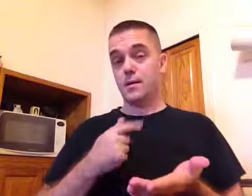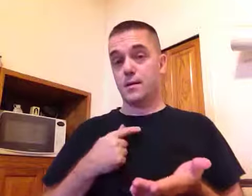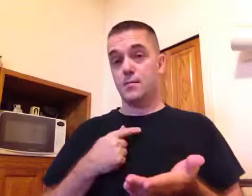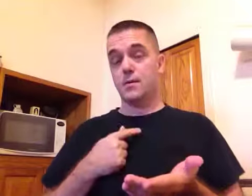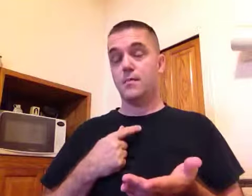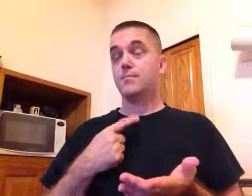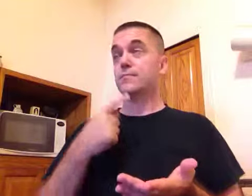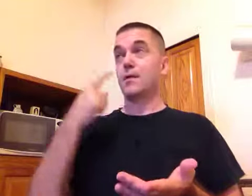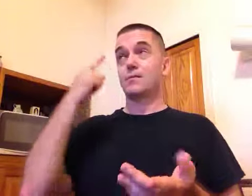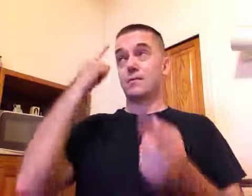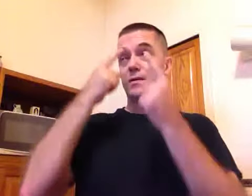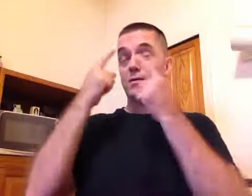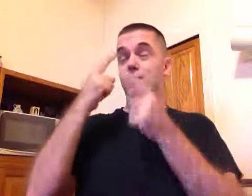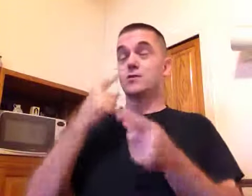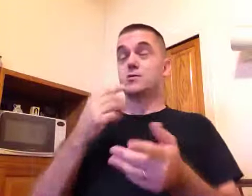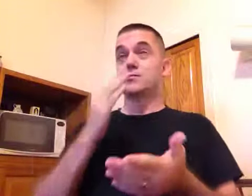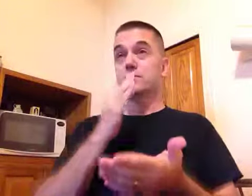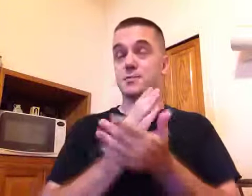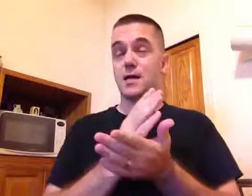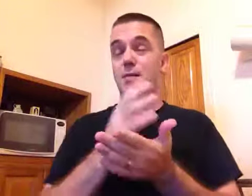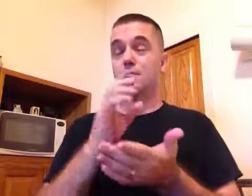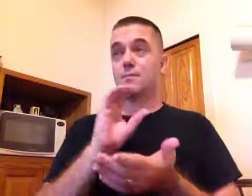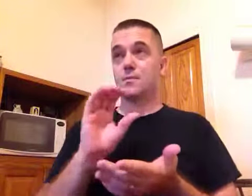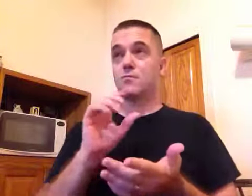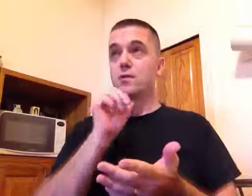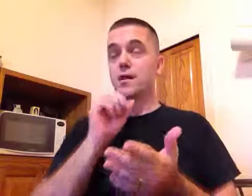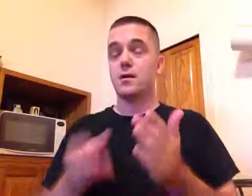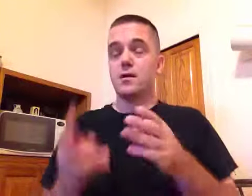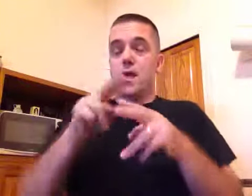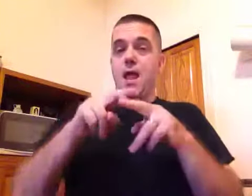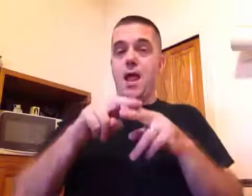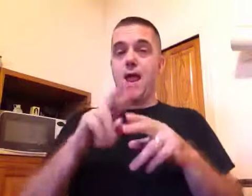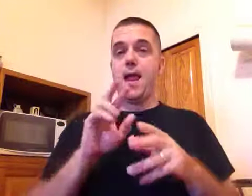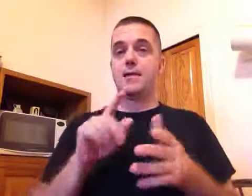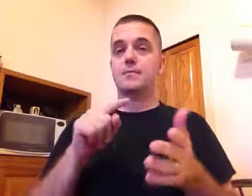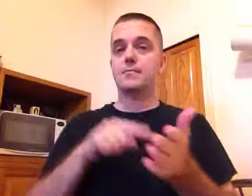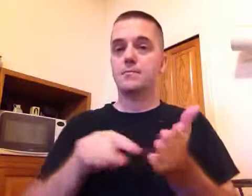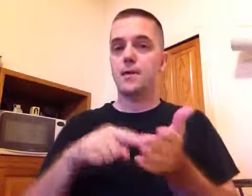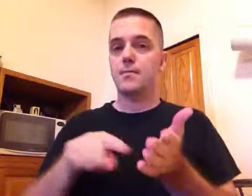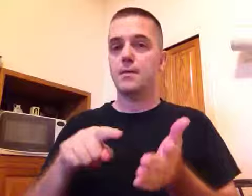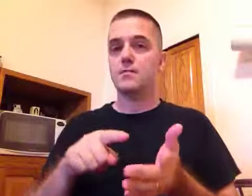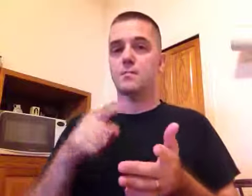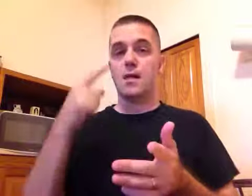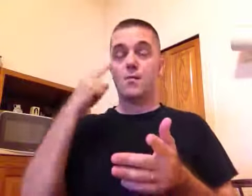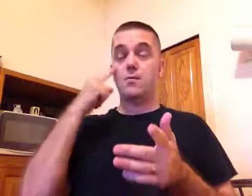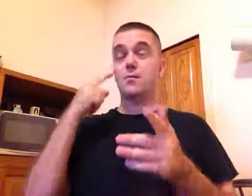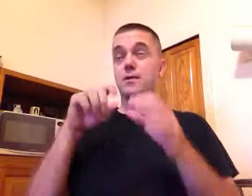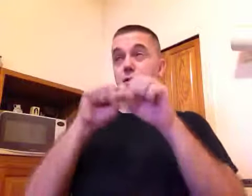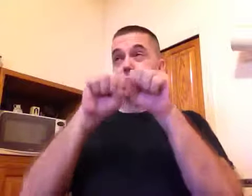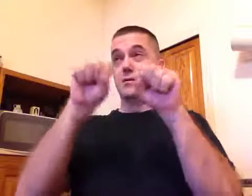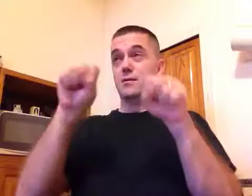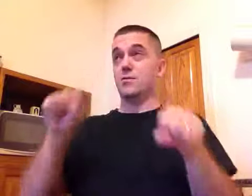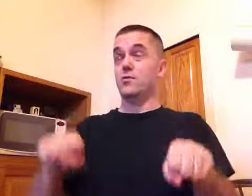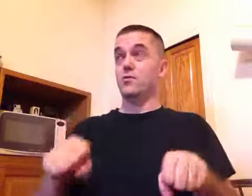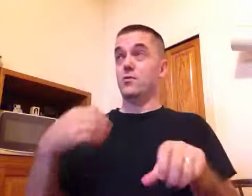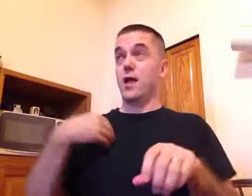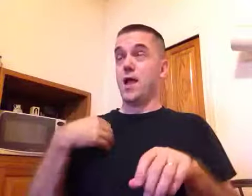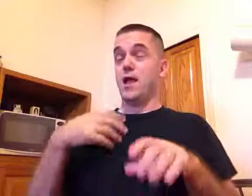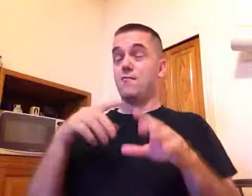we certainly are not going to make our extra payments this month. But wonder if you had a strategy that we should follow with the credit cards